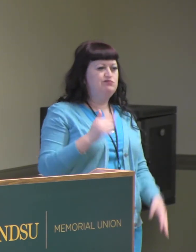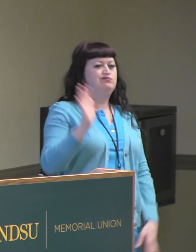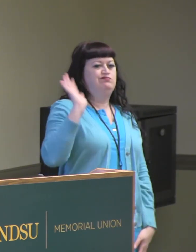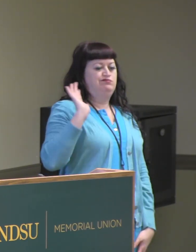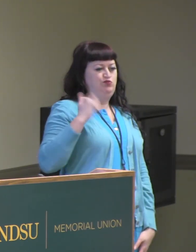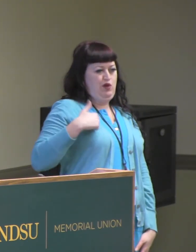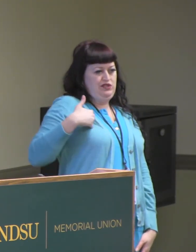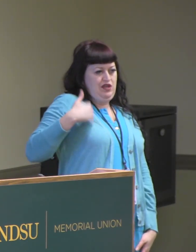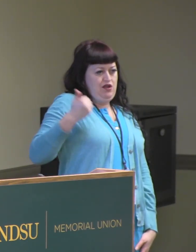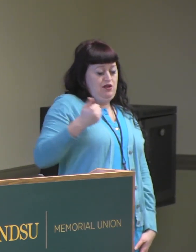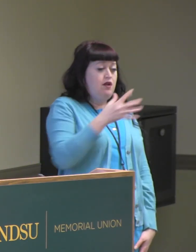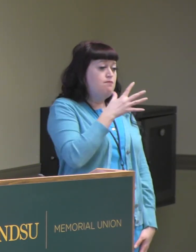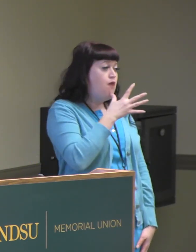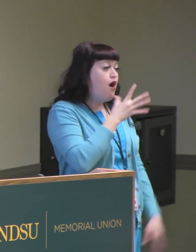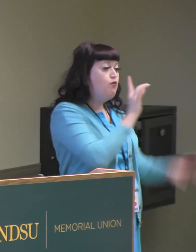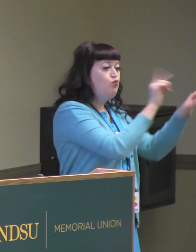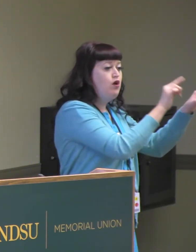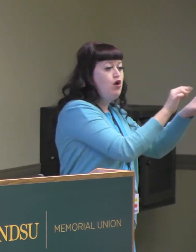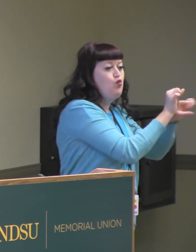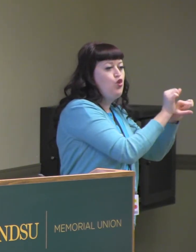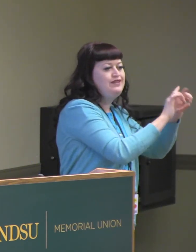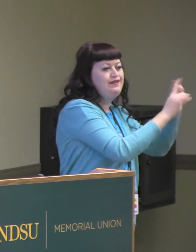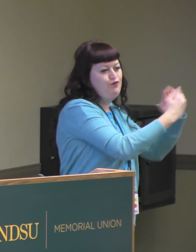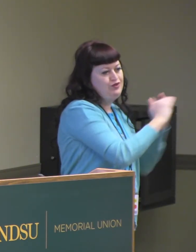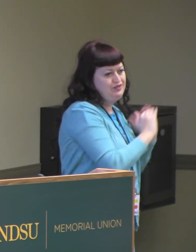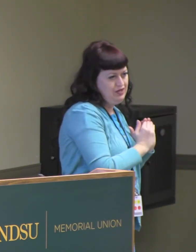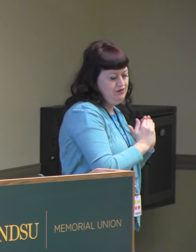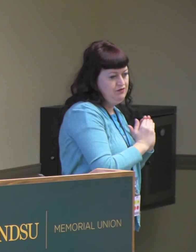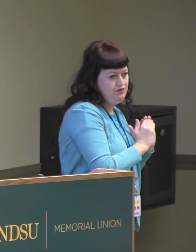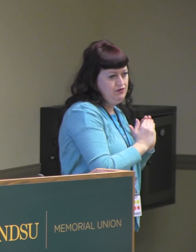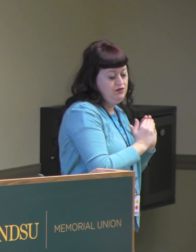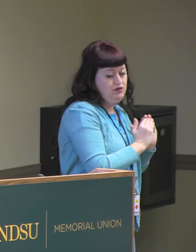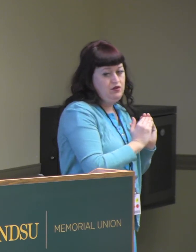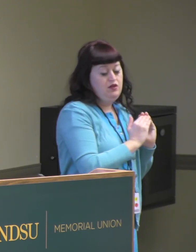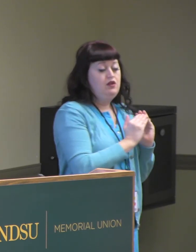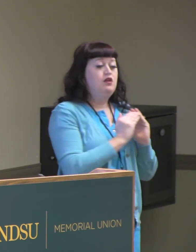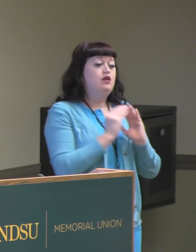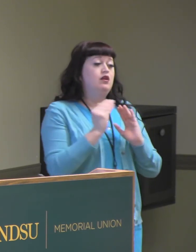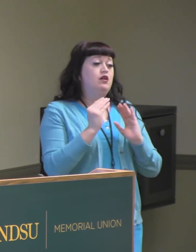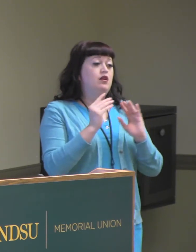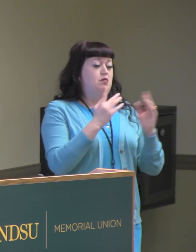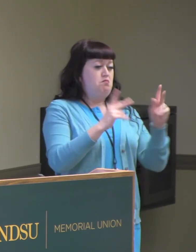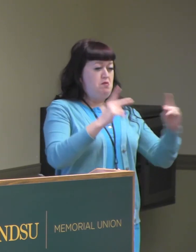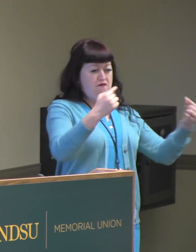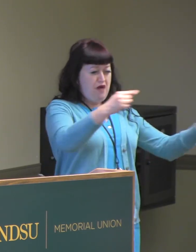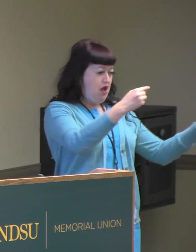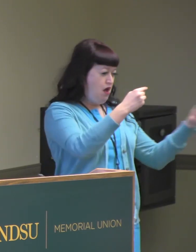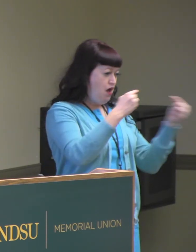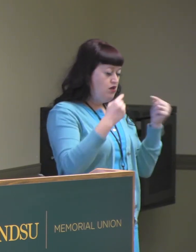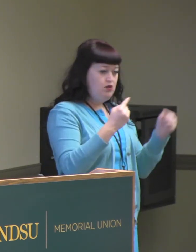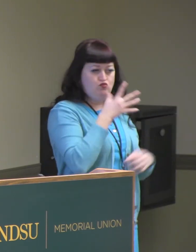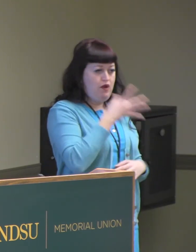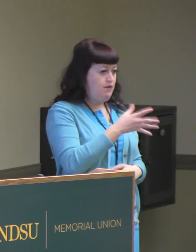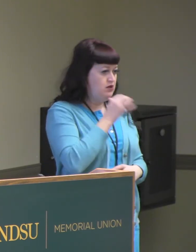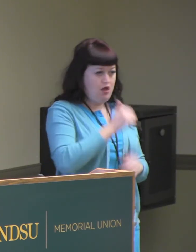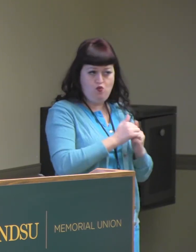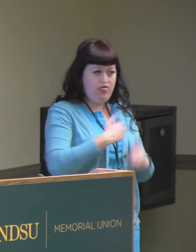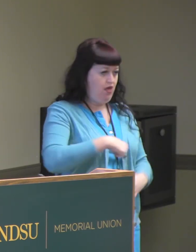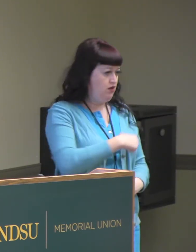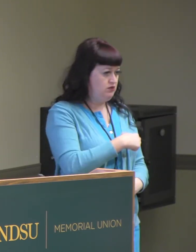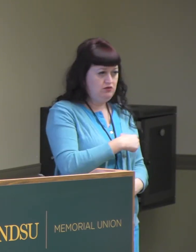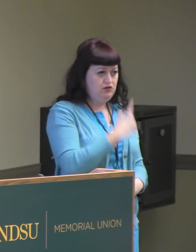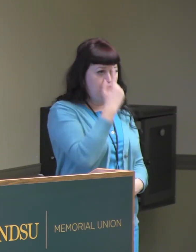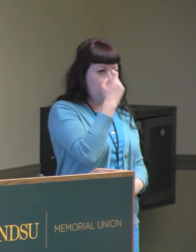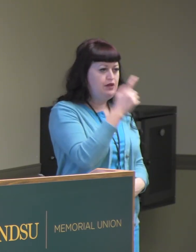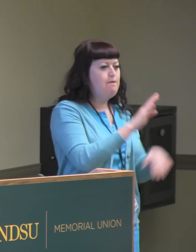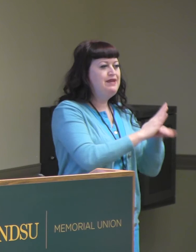had went to work in a different city. During the attack, my grandmother was not with us because she went